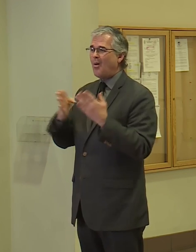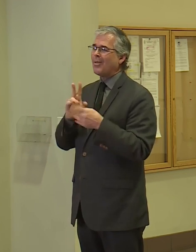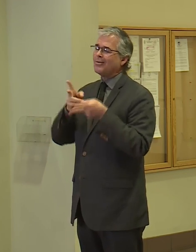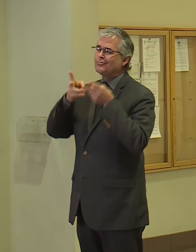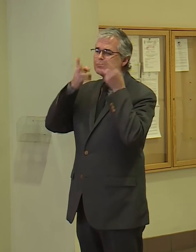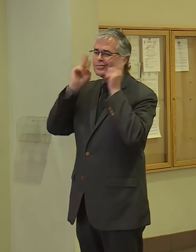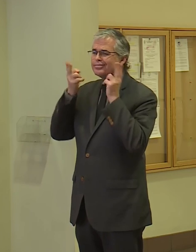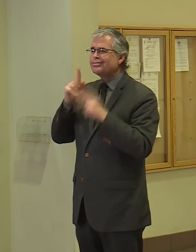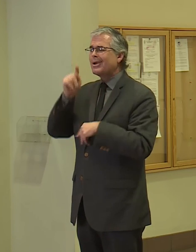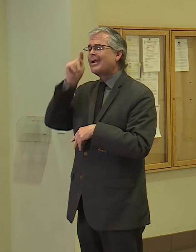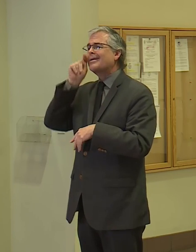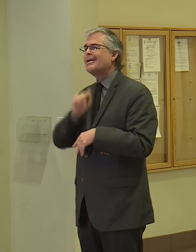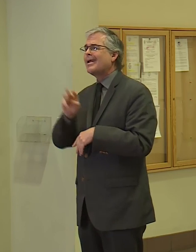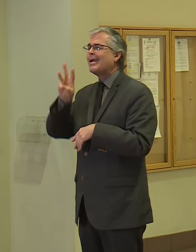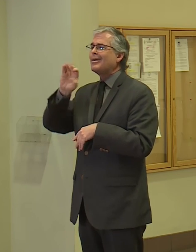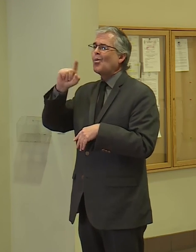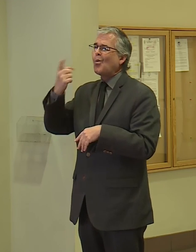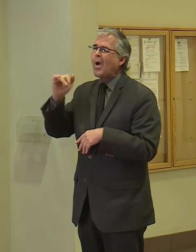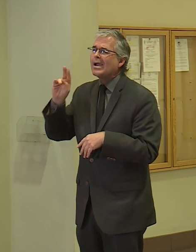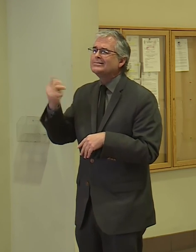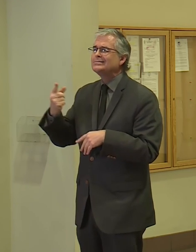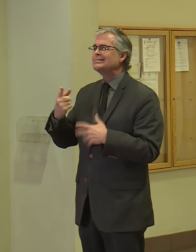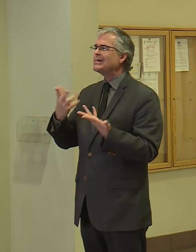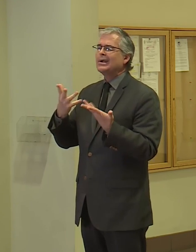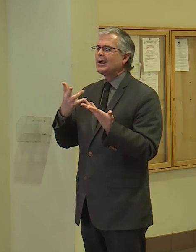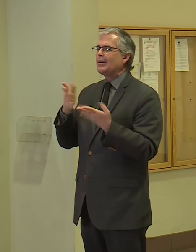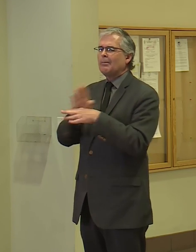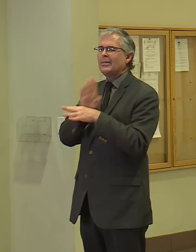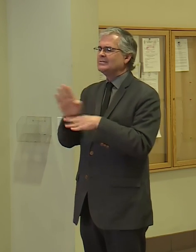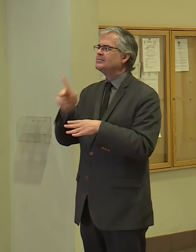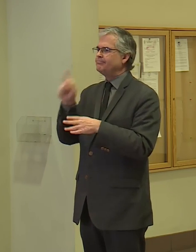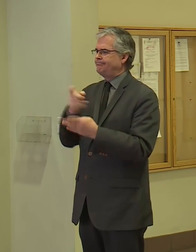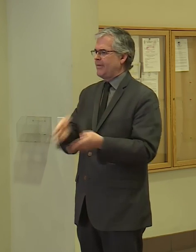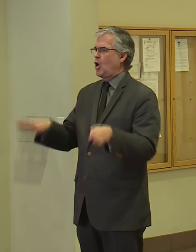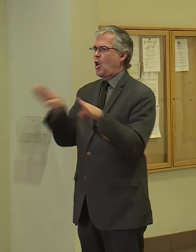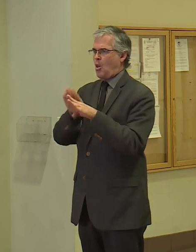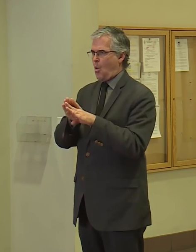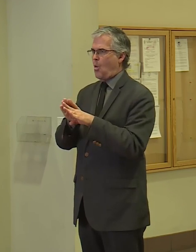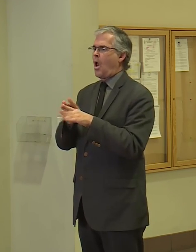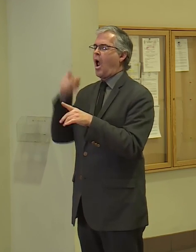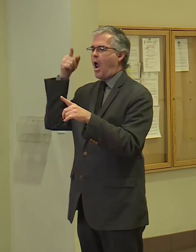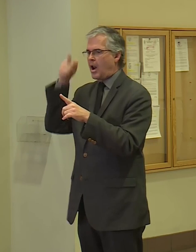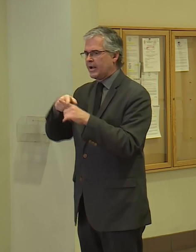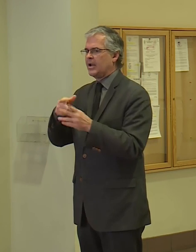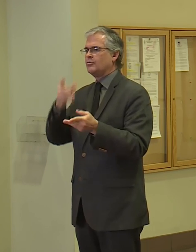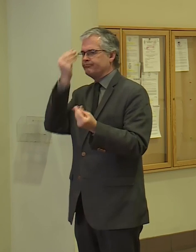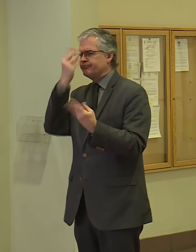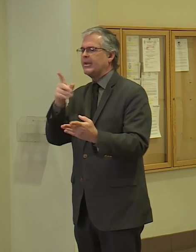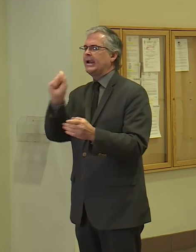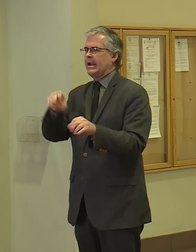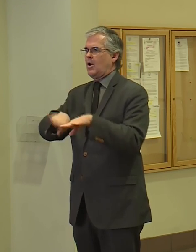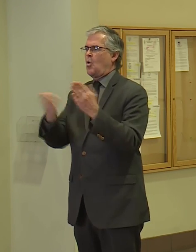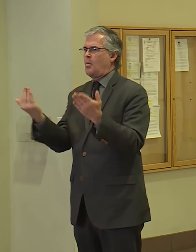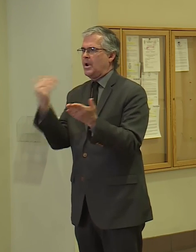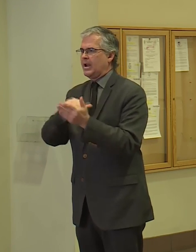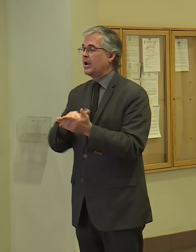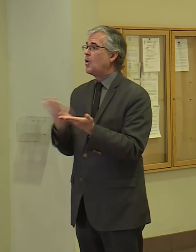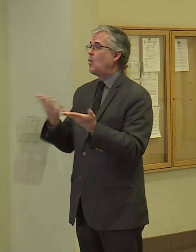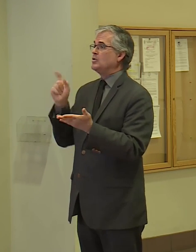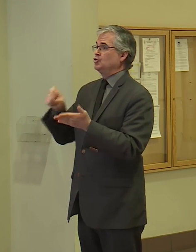tanning waxing salon should close until further notice only essential businesses should remain open such as